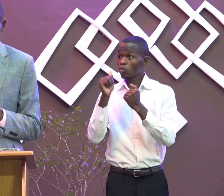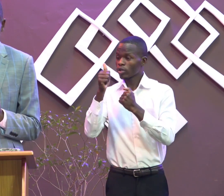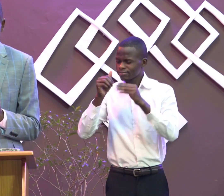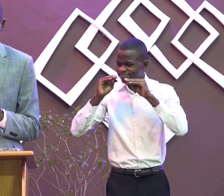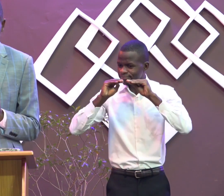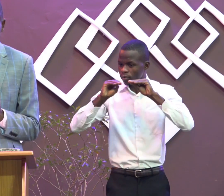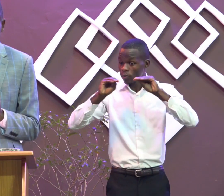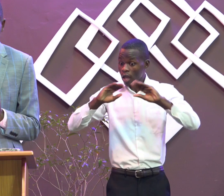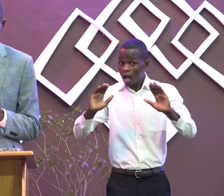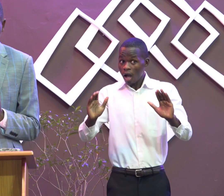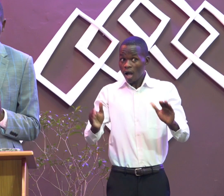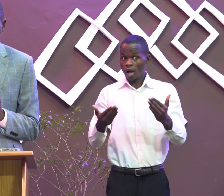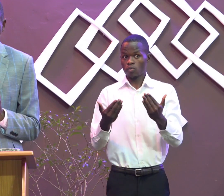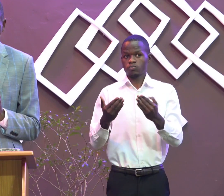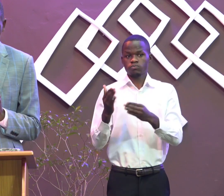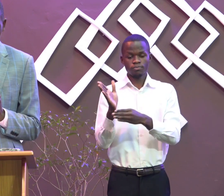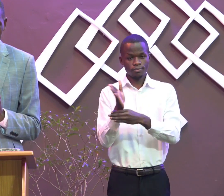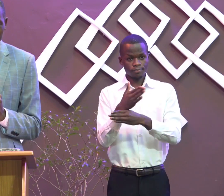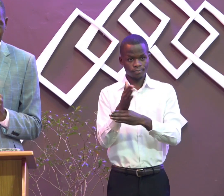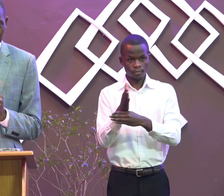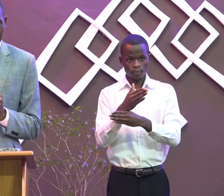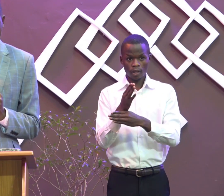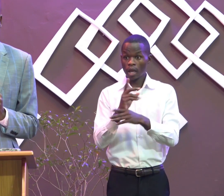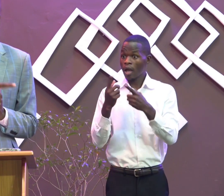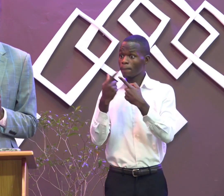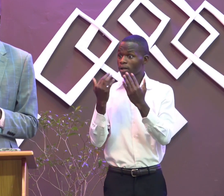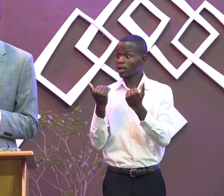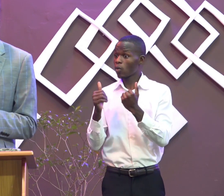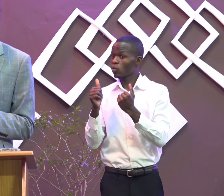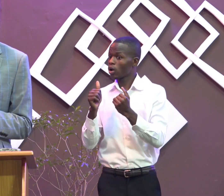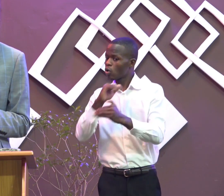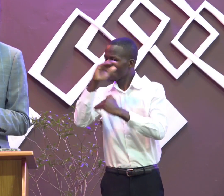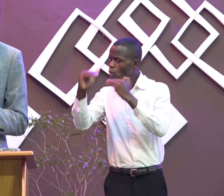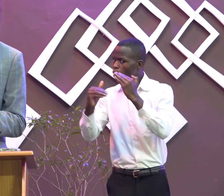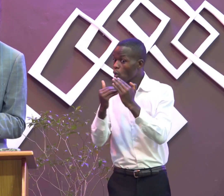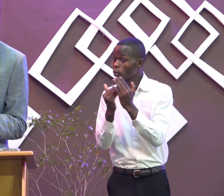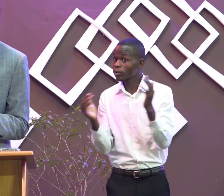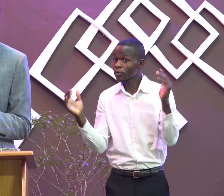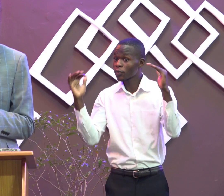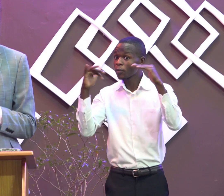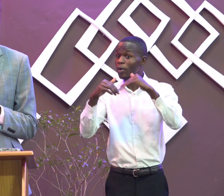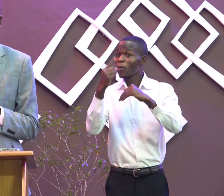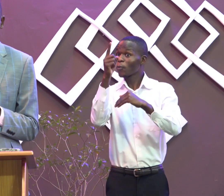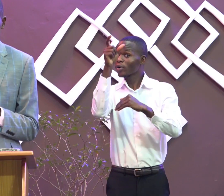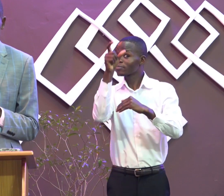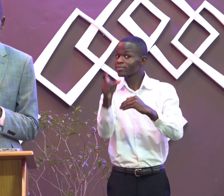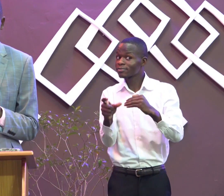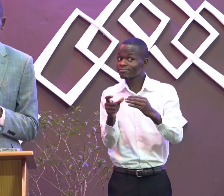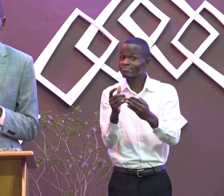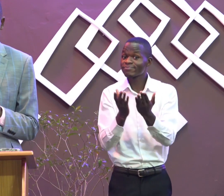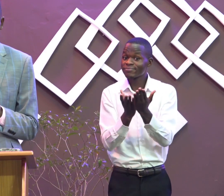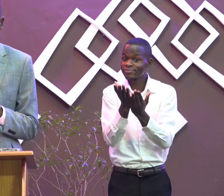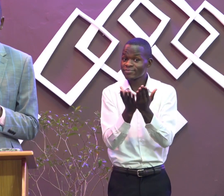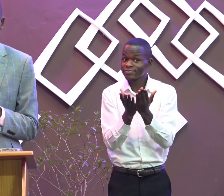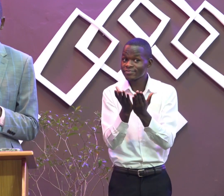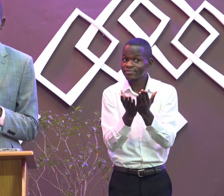okuweereza. Now he had taught us how to minister. Ne confession ne yali ajiweereza. But he had ministered from the beginning of the